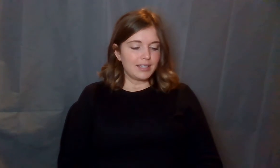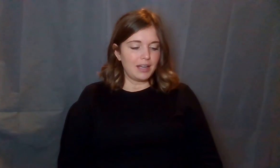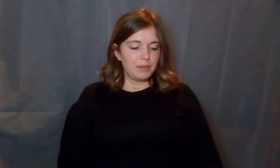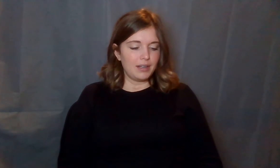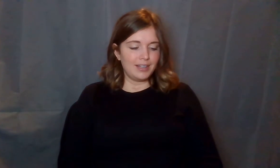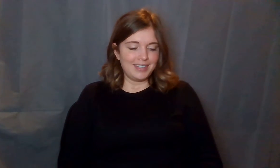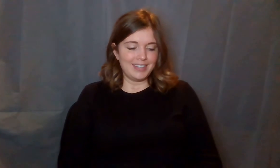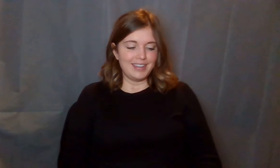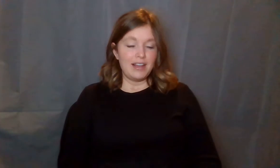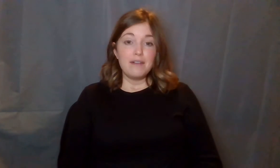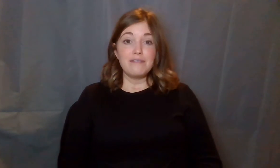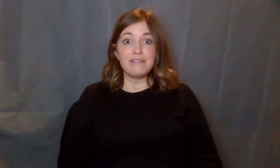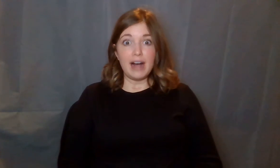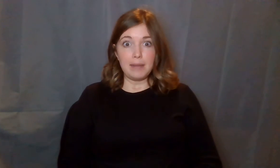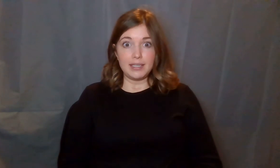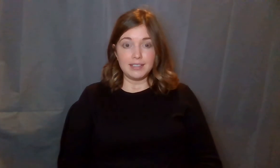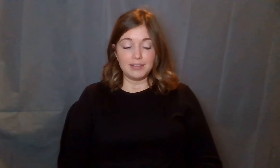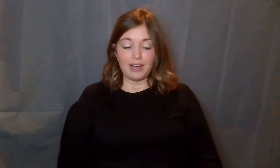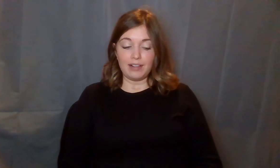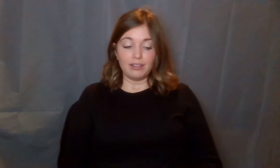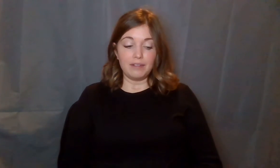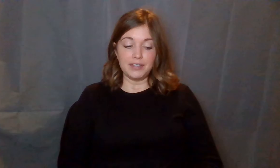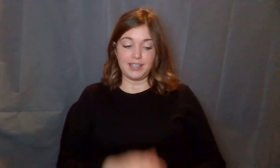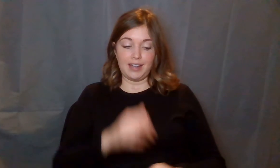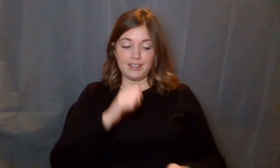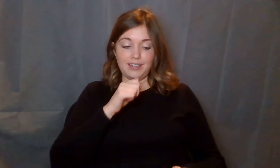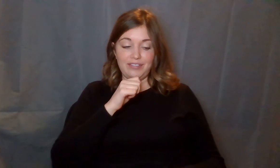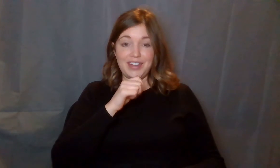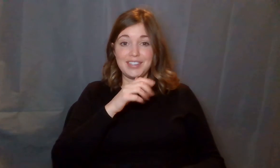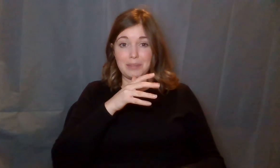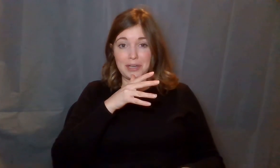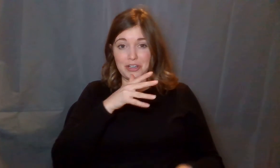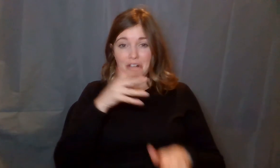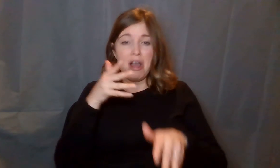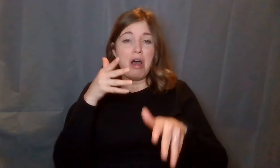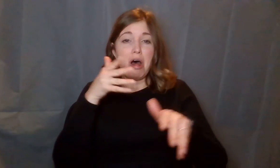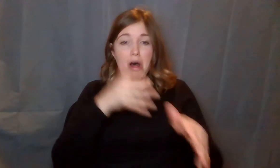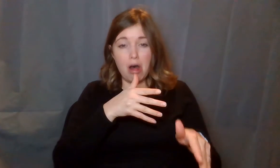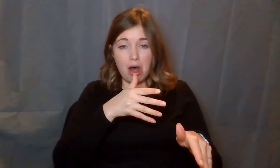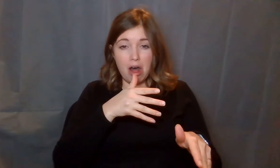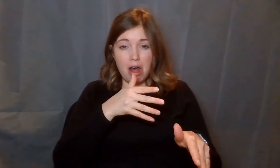Next up is vomit. I love this guy's face in the picture.